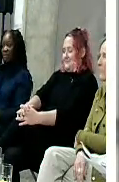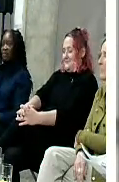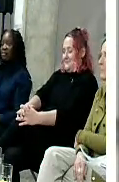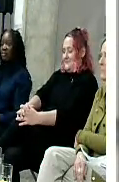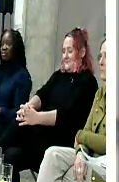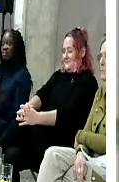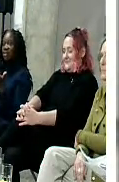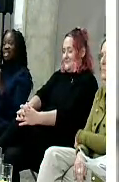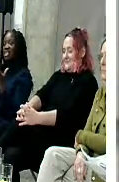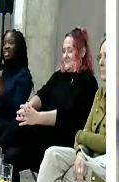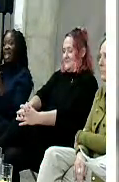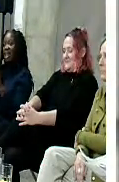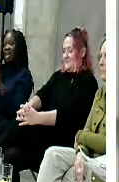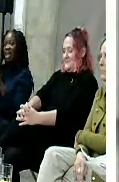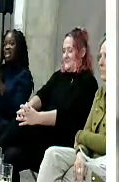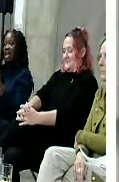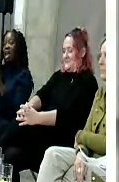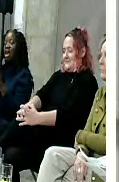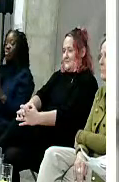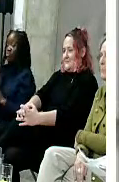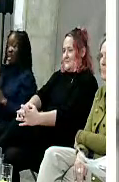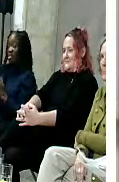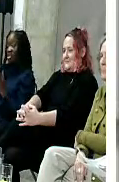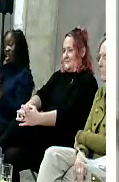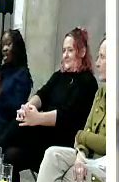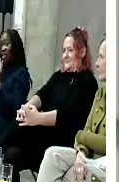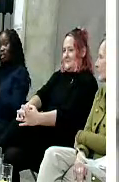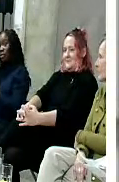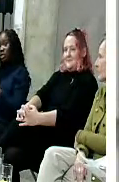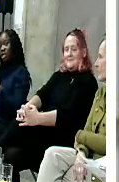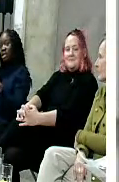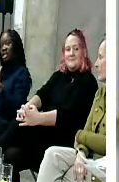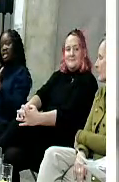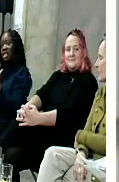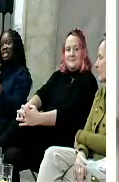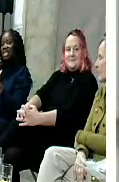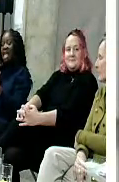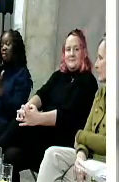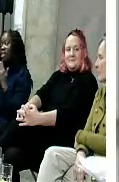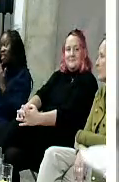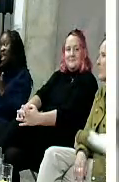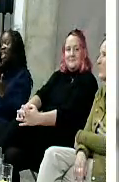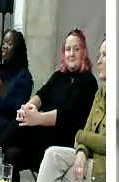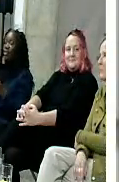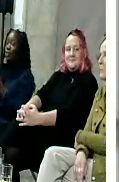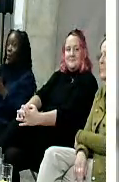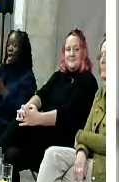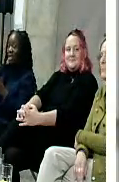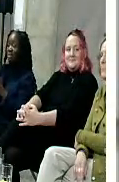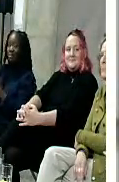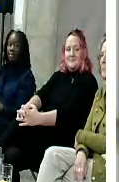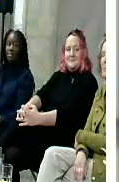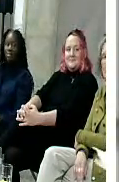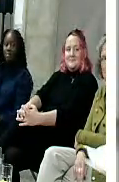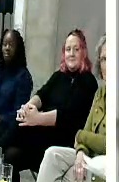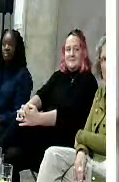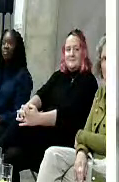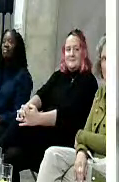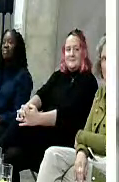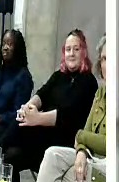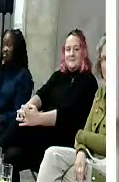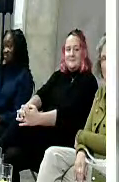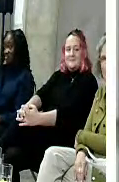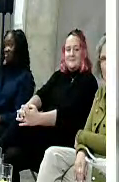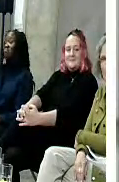today, Nanaya and Darren. So thank you so much for being here. And the event is being streamed